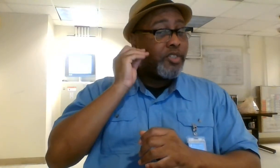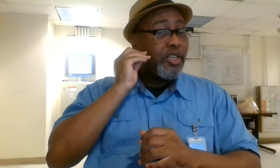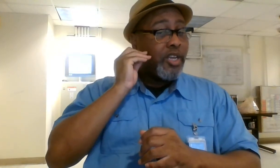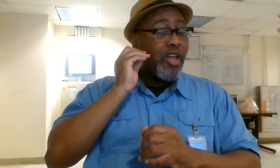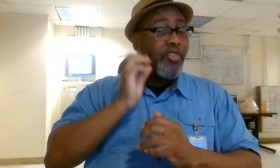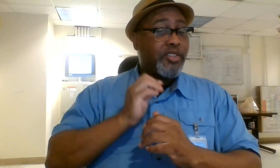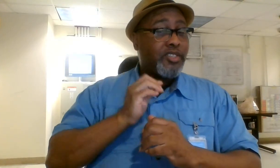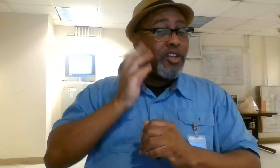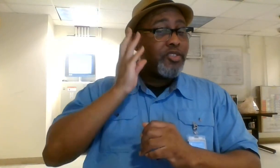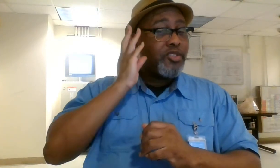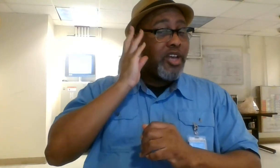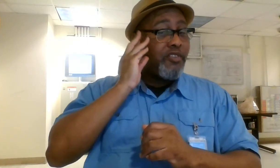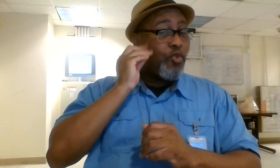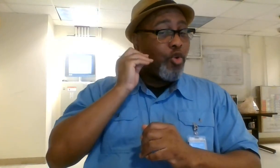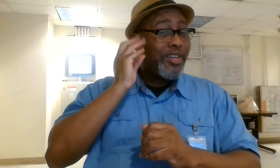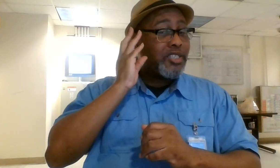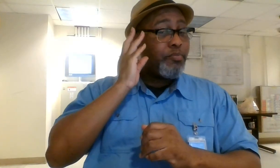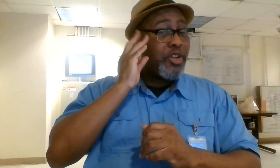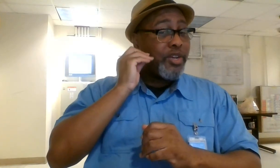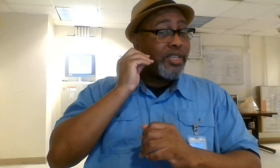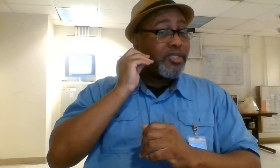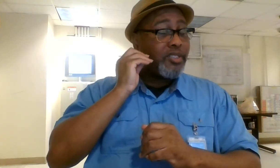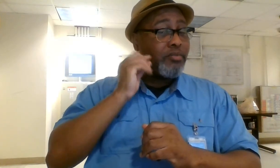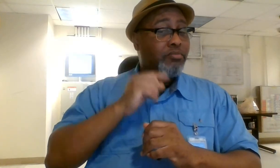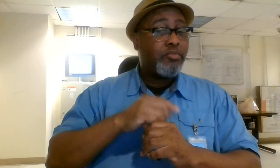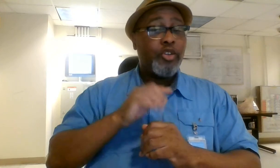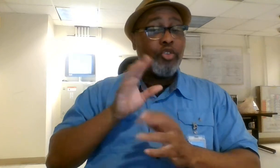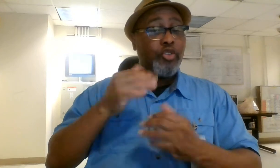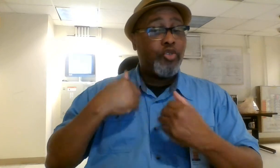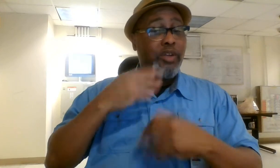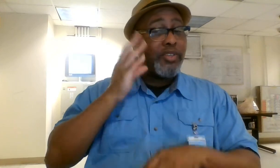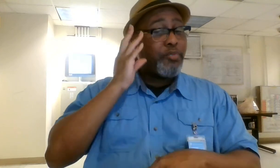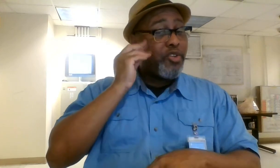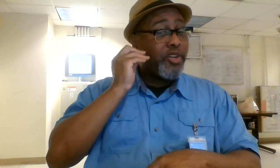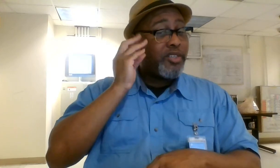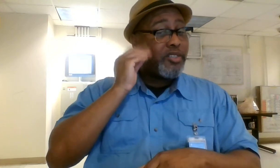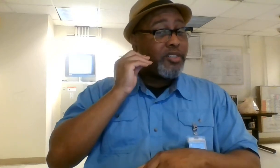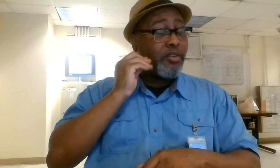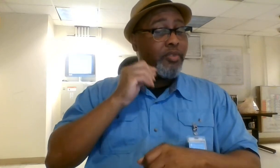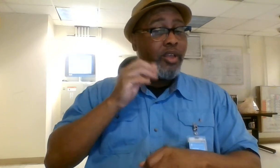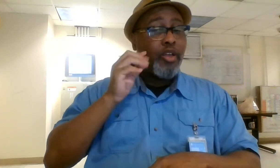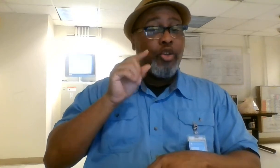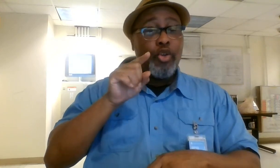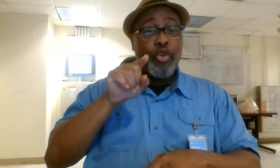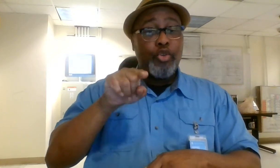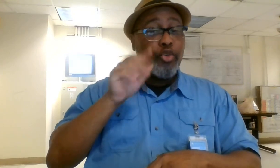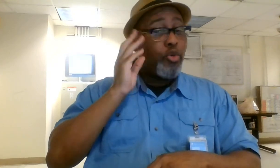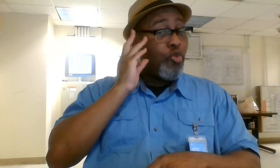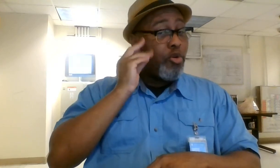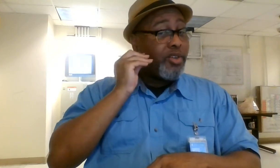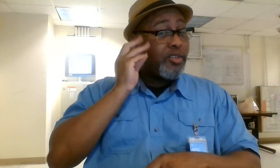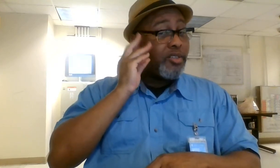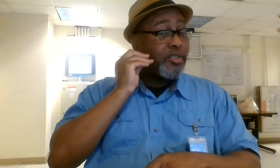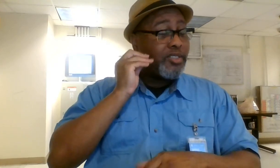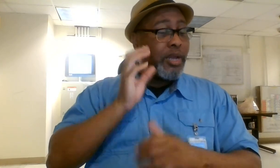This is also the sign for experience. You have experience. You're a Mormon. Same